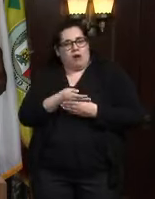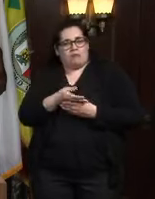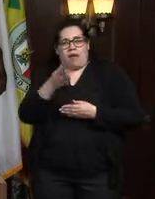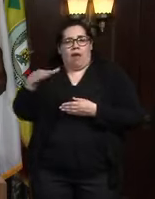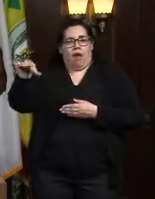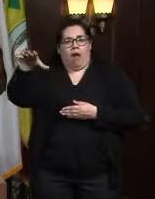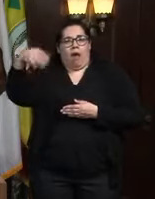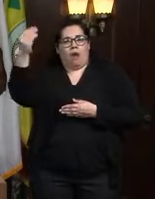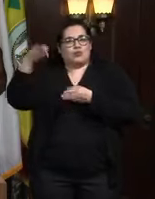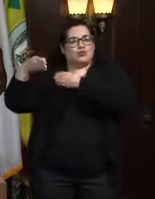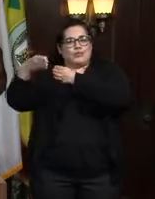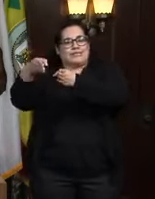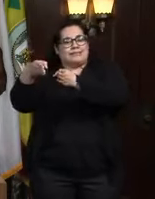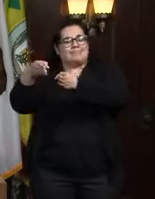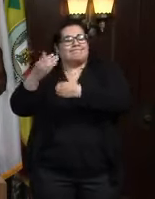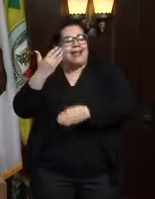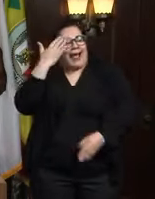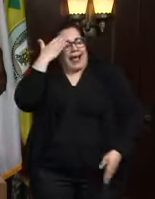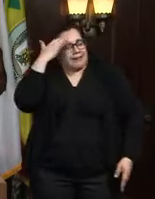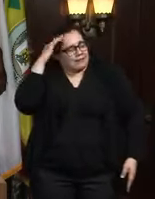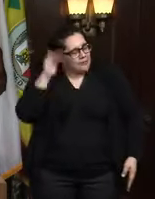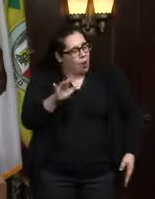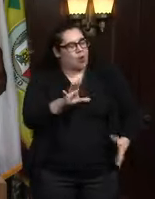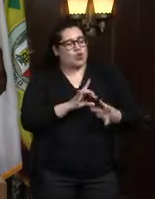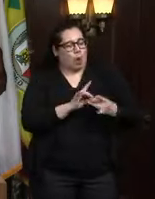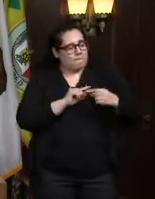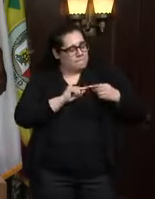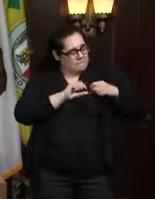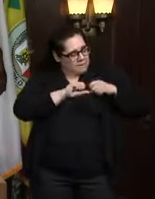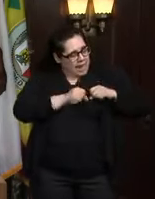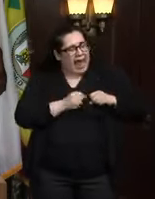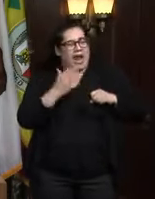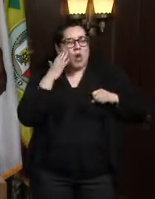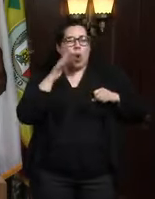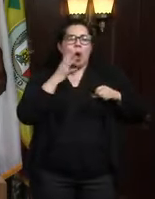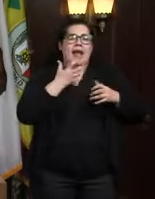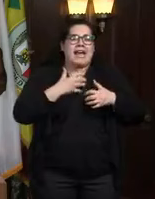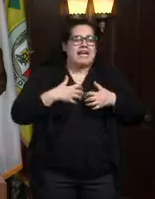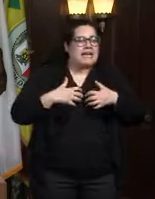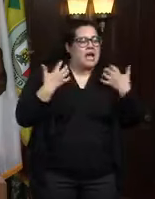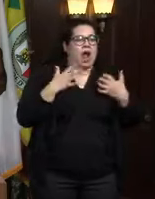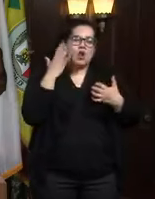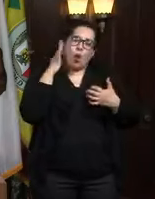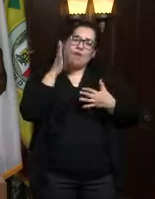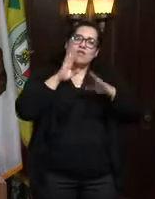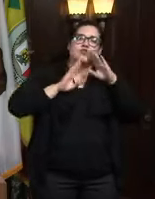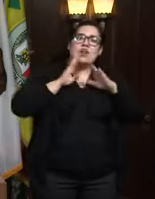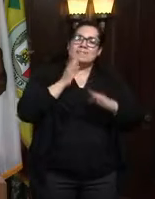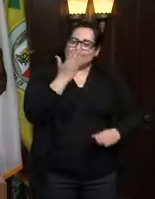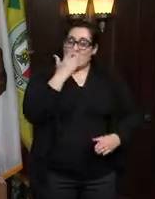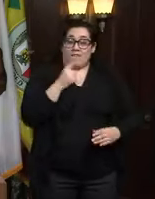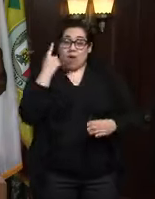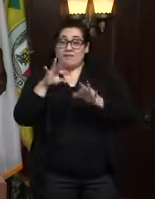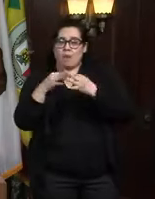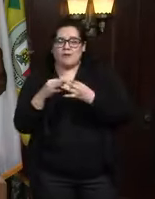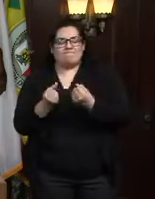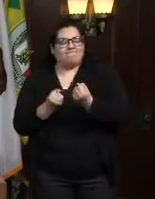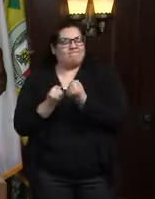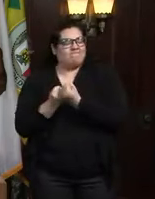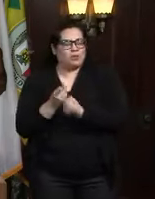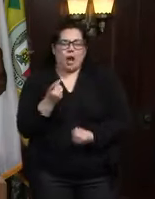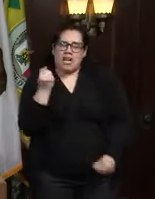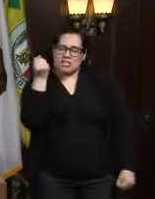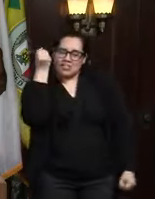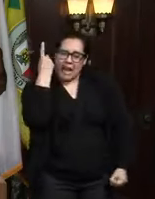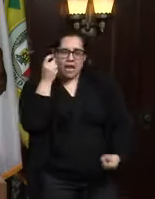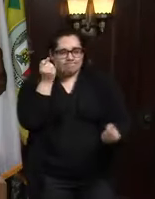streets. So I know your pain, I know your anger, I know your frustration. To the families, we got you, I understand, I've